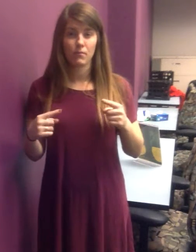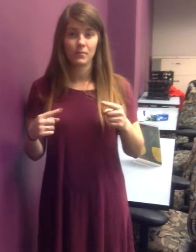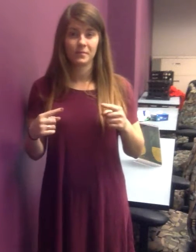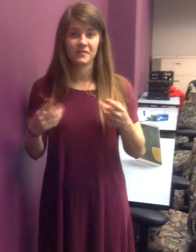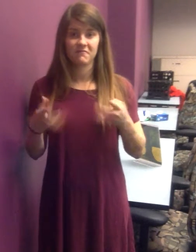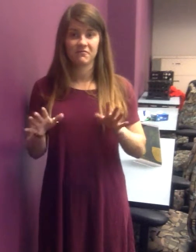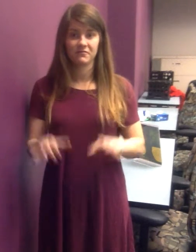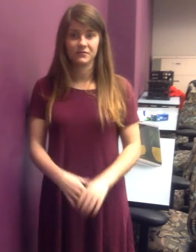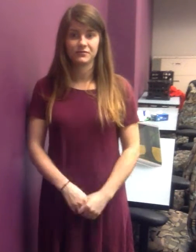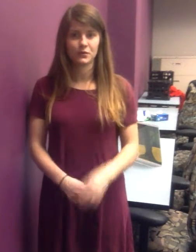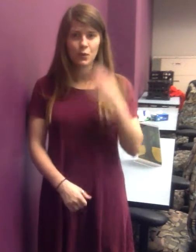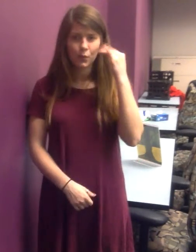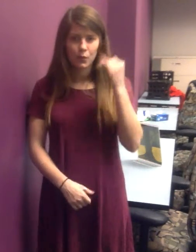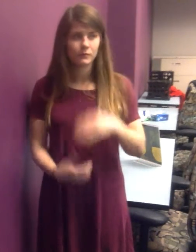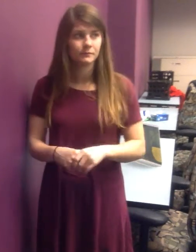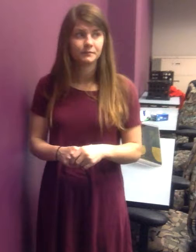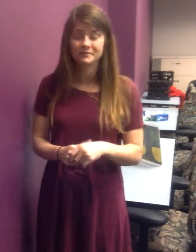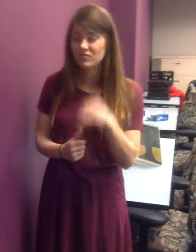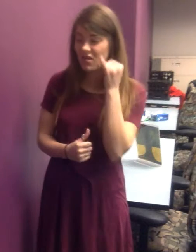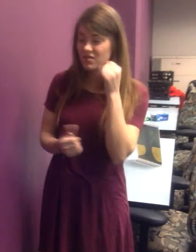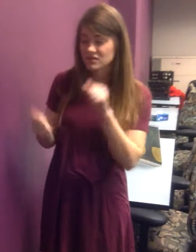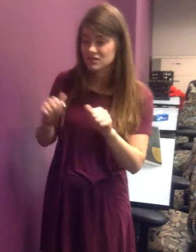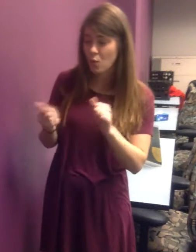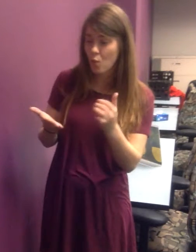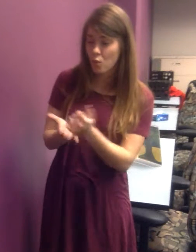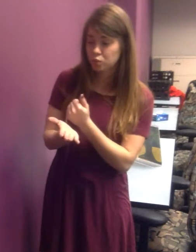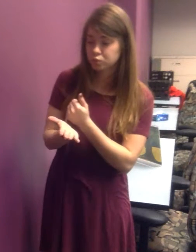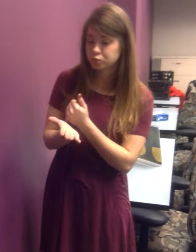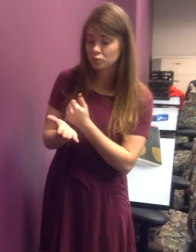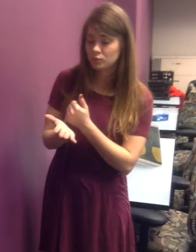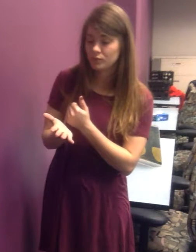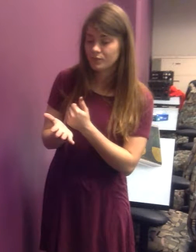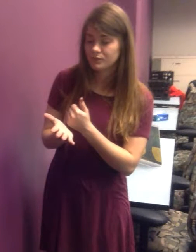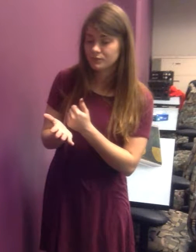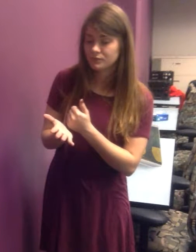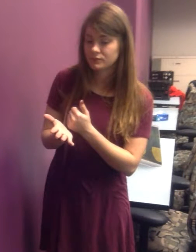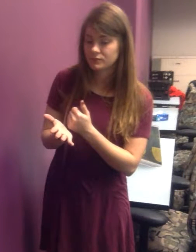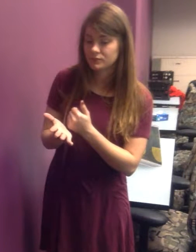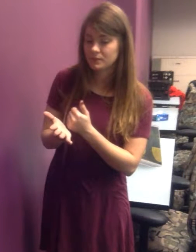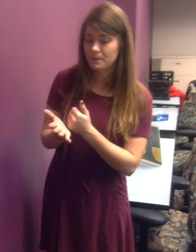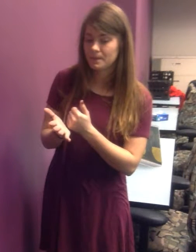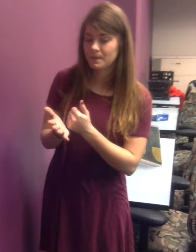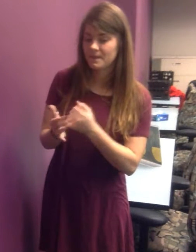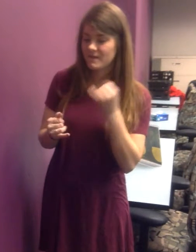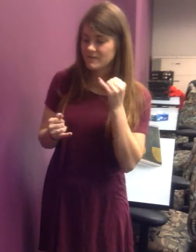would pull out the final underpinning of this legislative effort and this regulatory effort or the left is